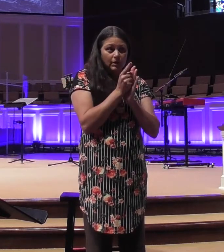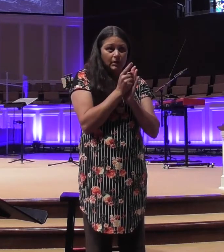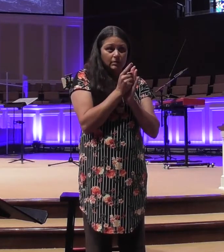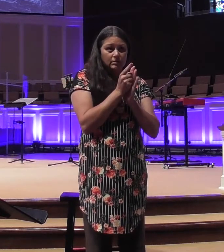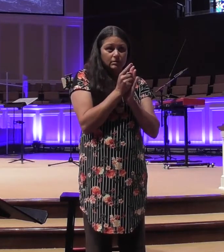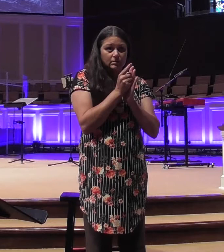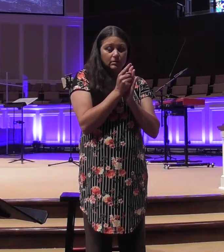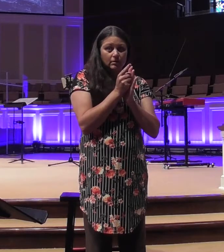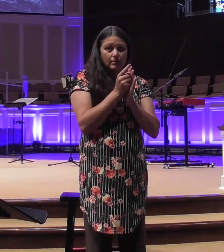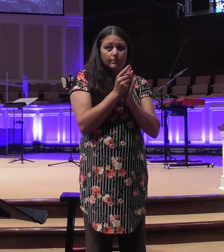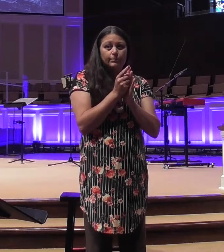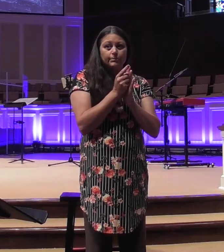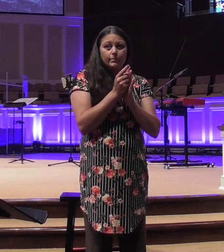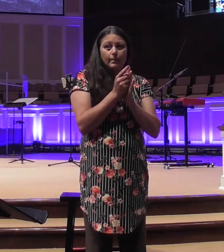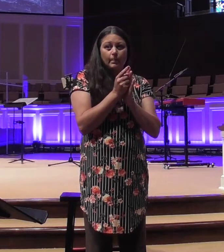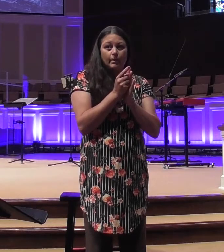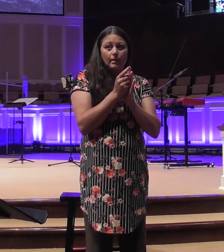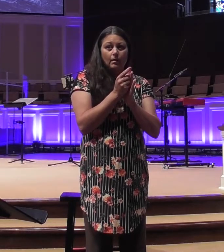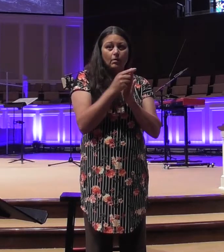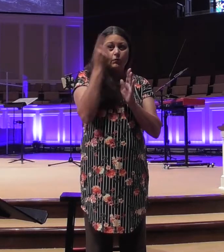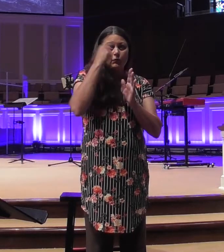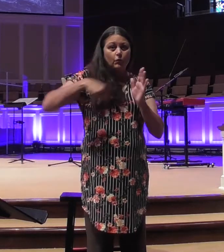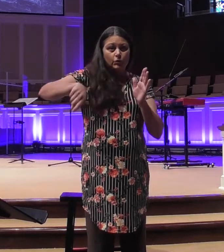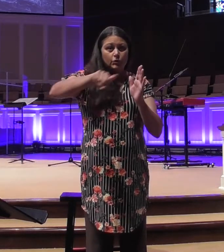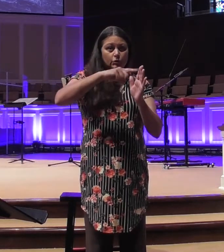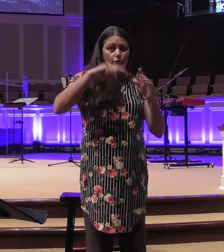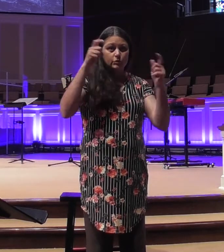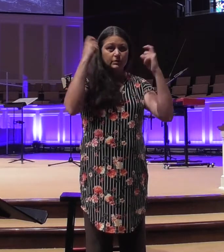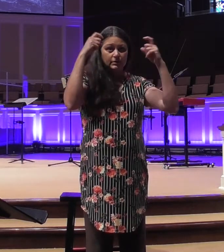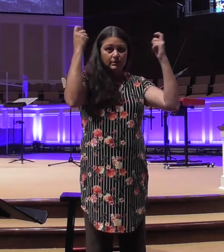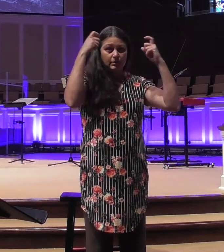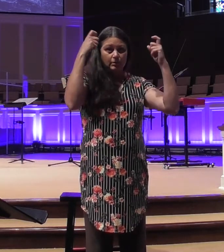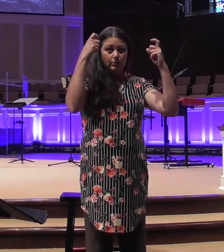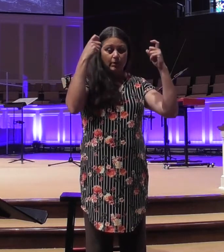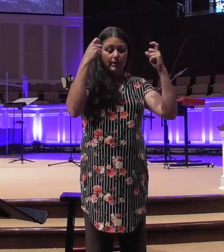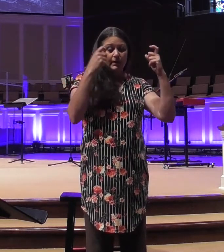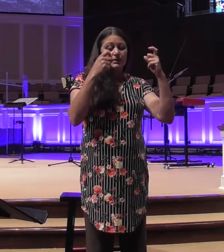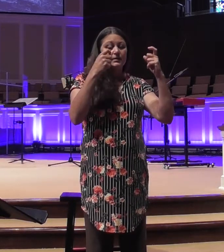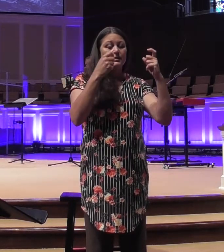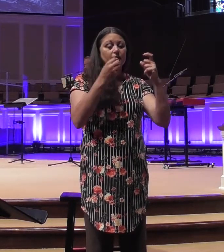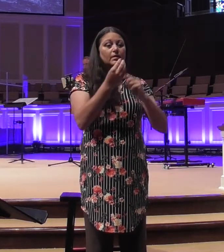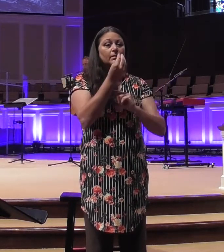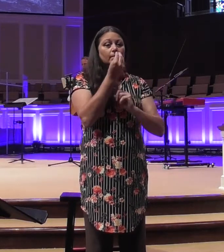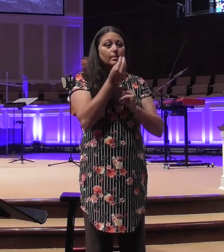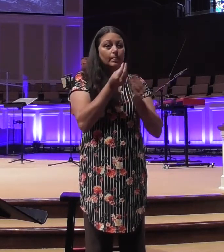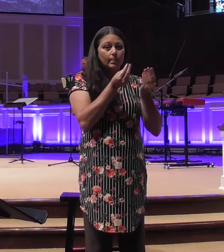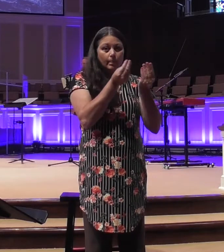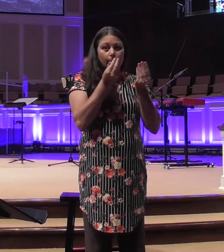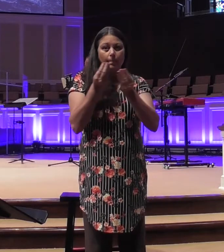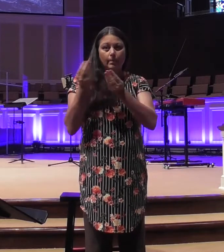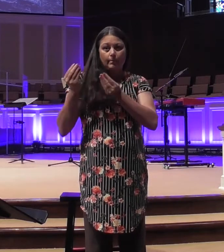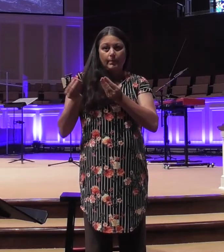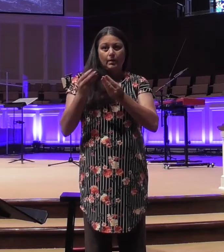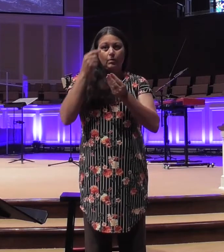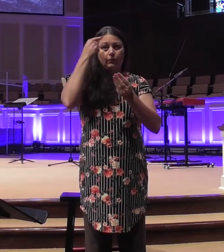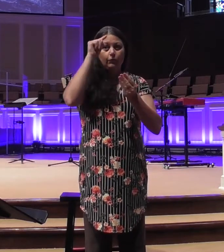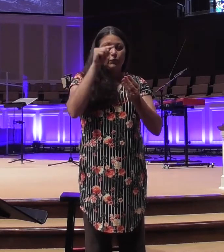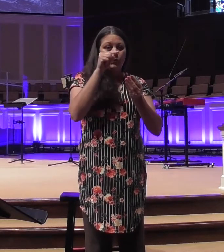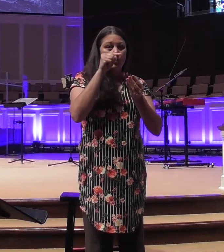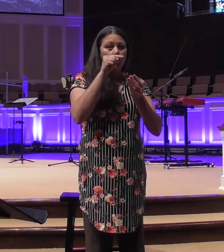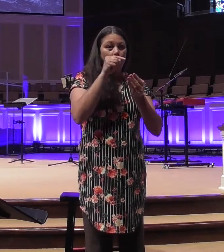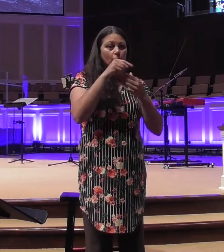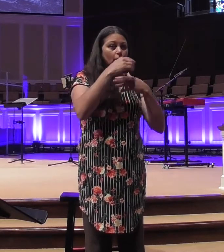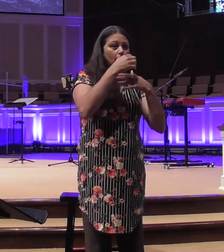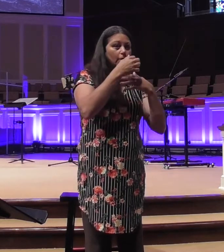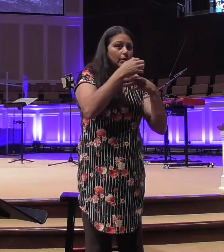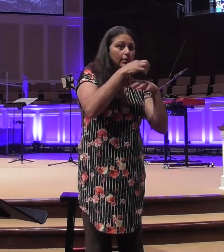of Jesus Christ in the celebration of this meal, and the fruit of the vine, and the bread broken and